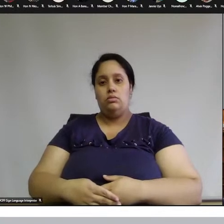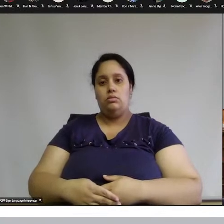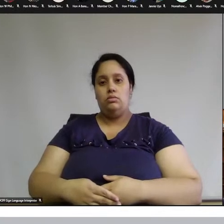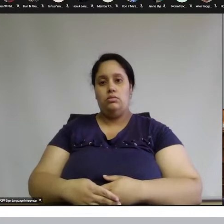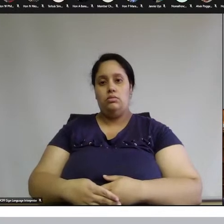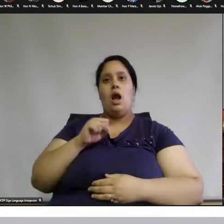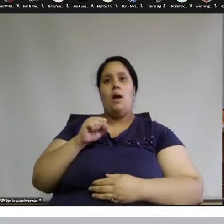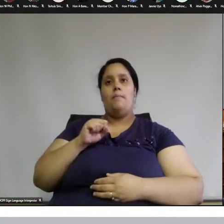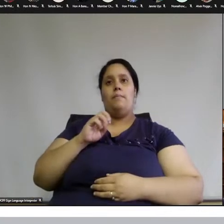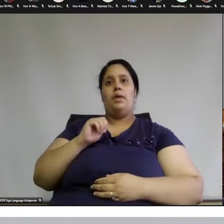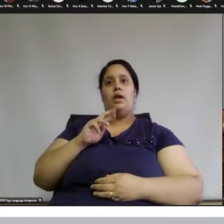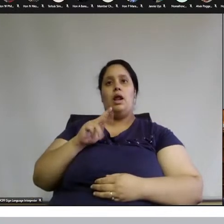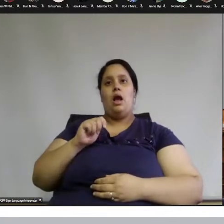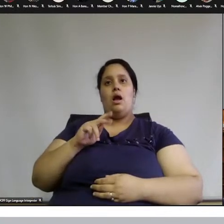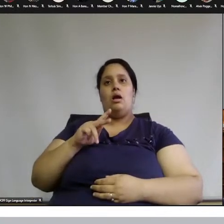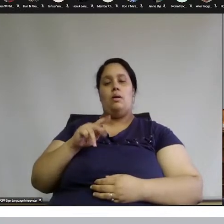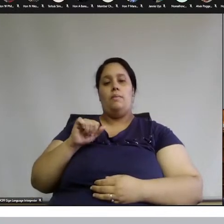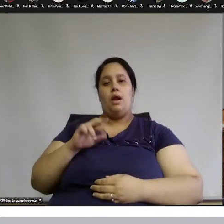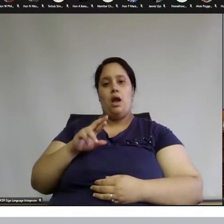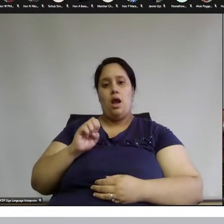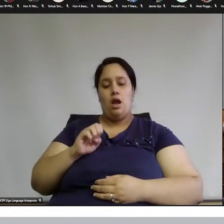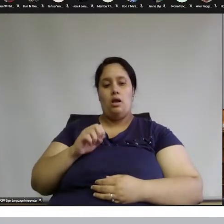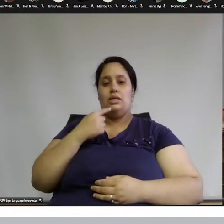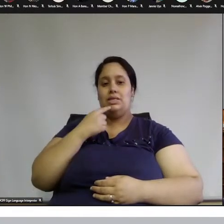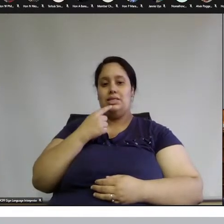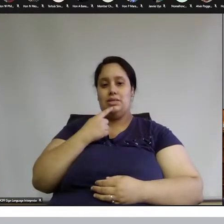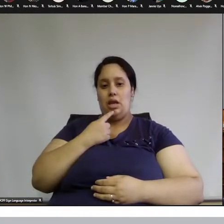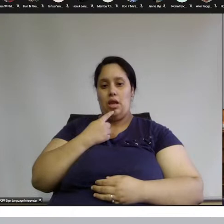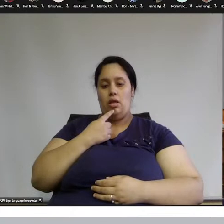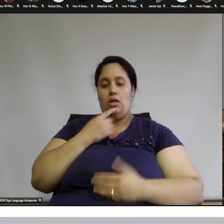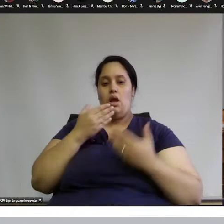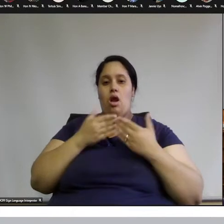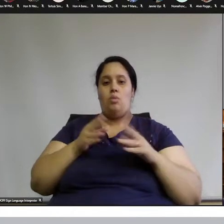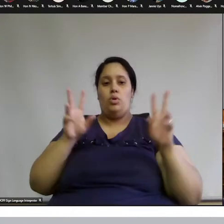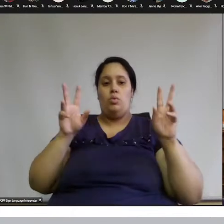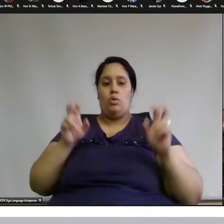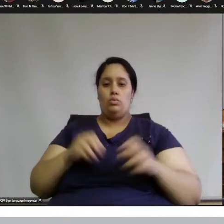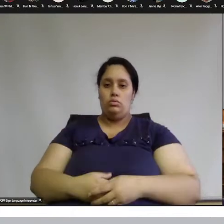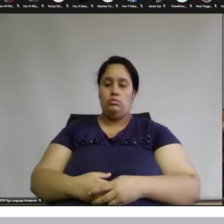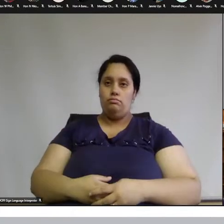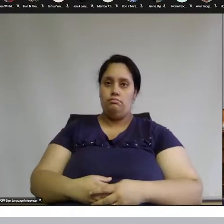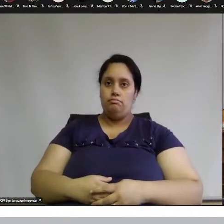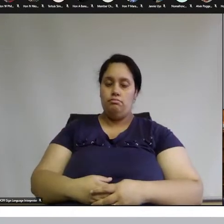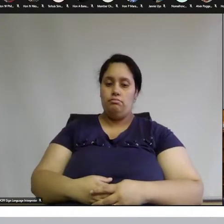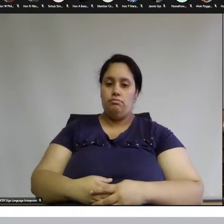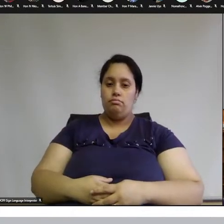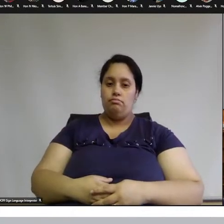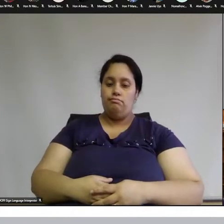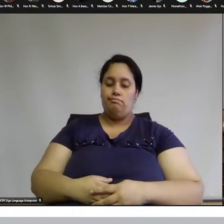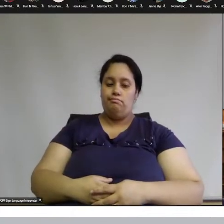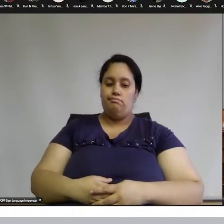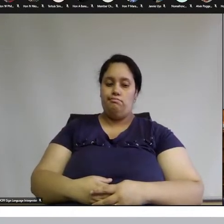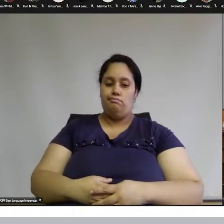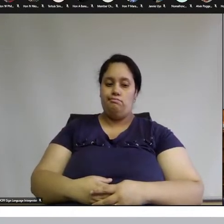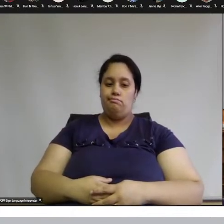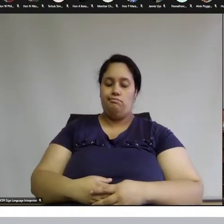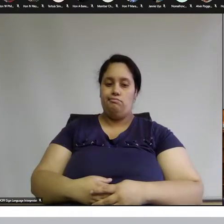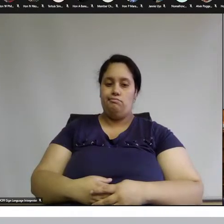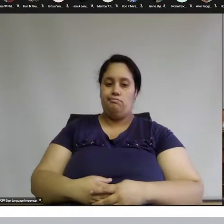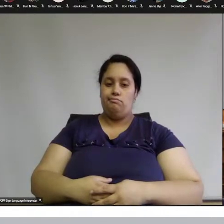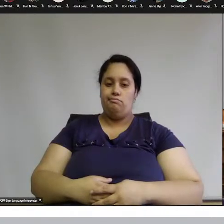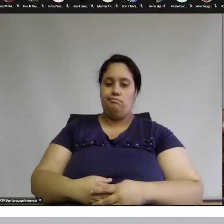a profound statement in this regard when he said, open quote, "It is not the existence